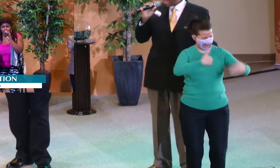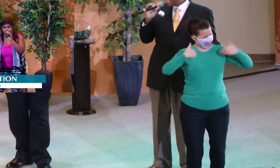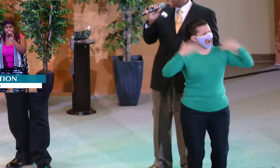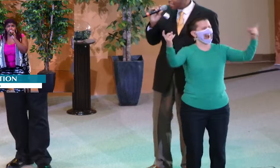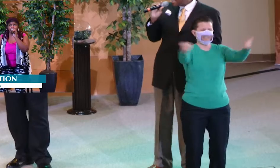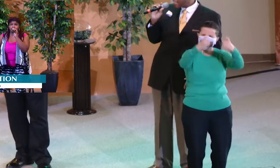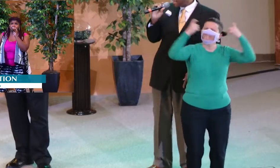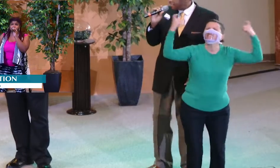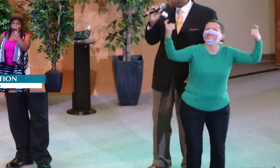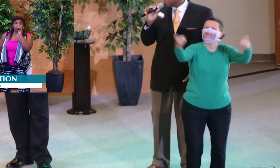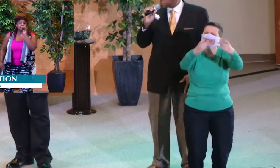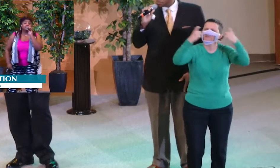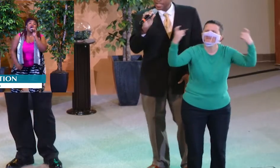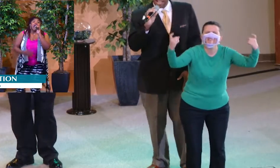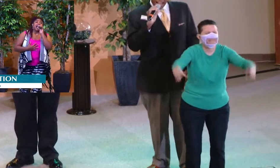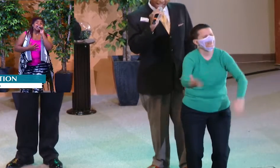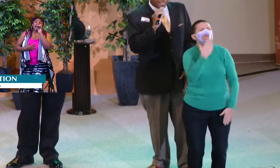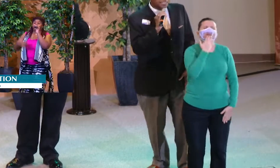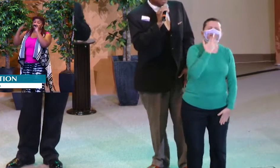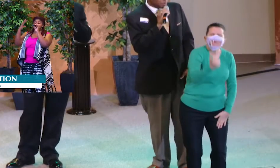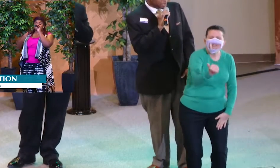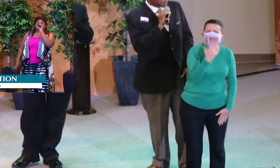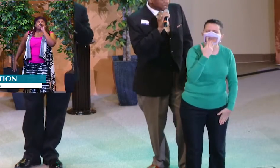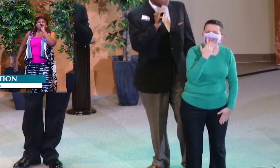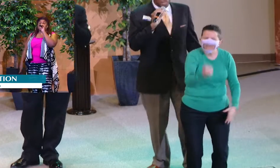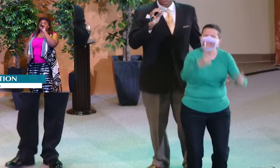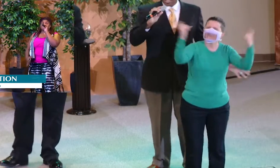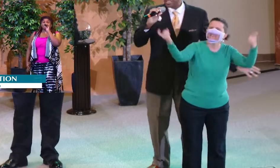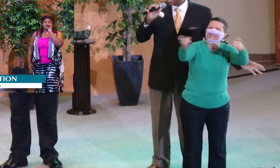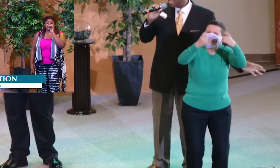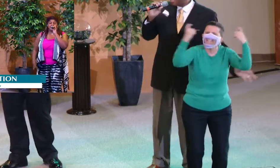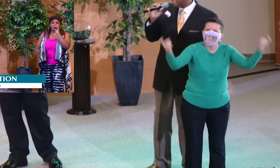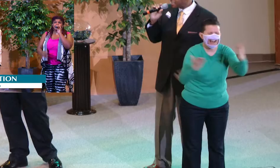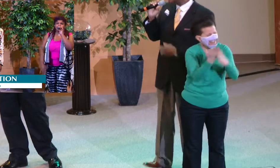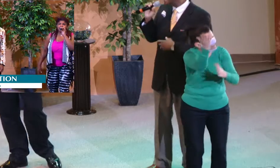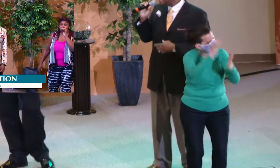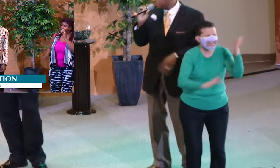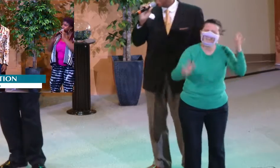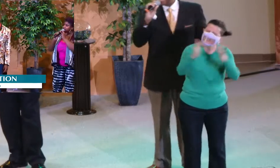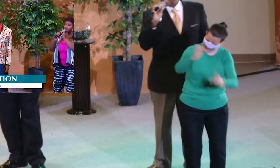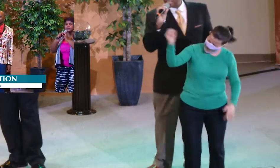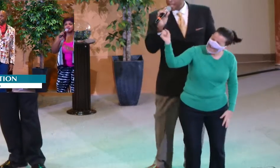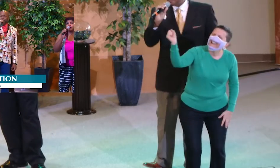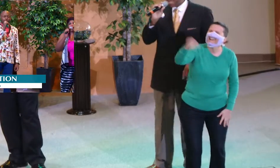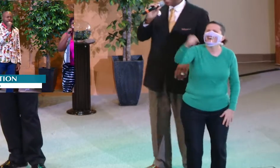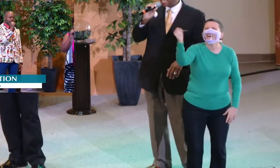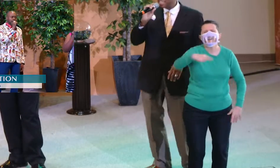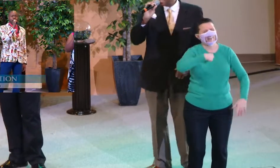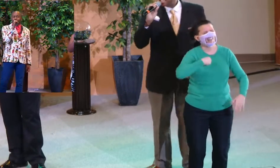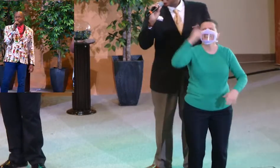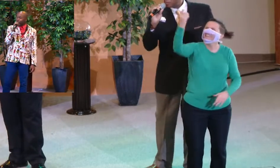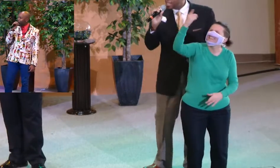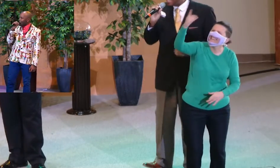victory. Got the victory. I got the Sweet, sweet victory in Jesus. Yes, I do. He is He's a